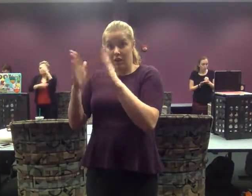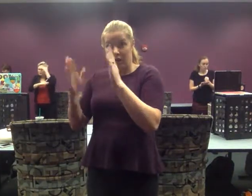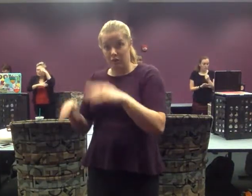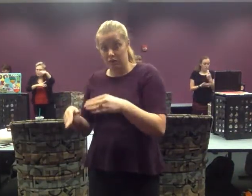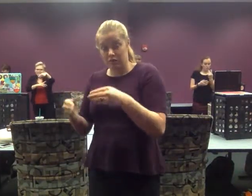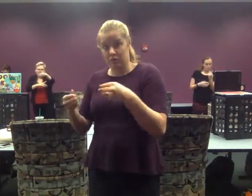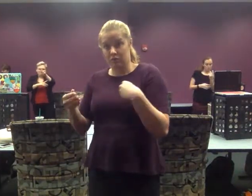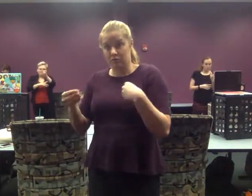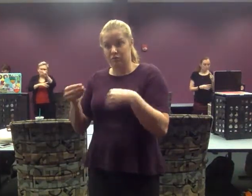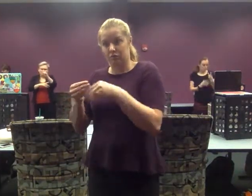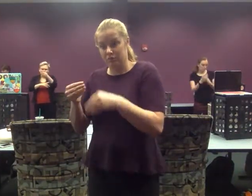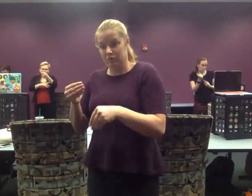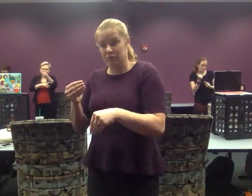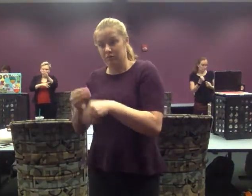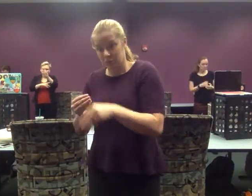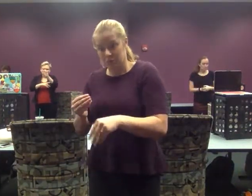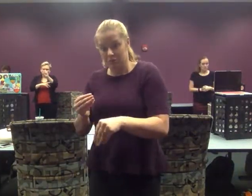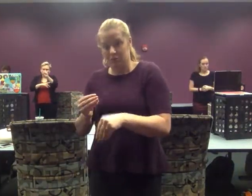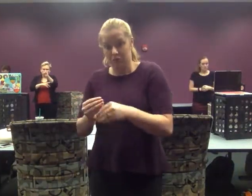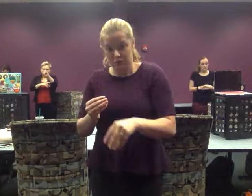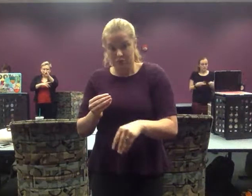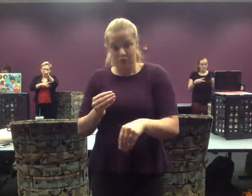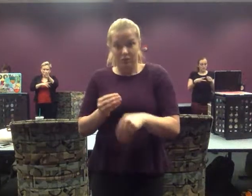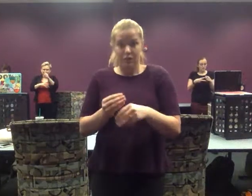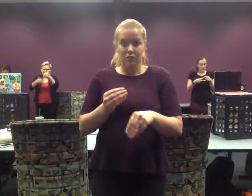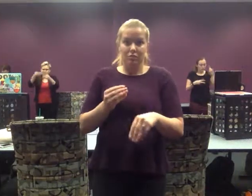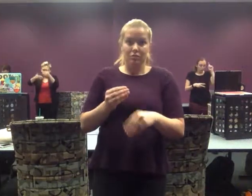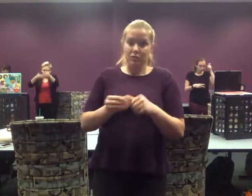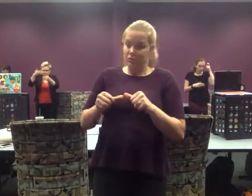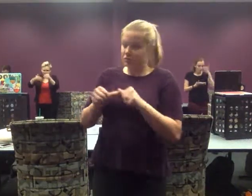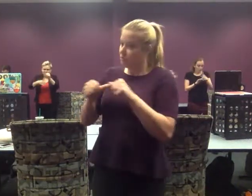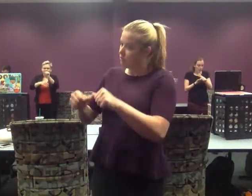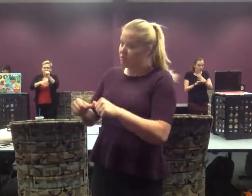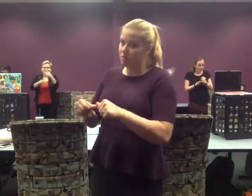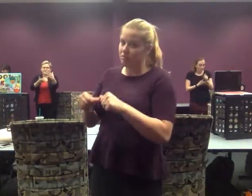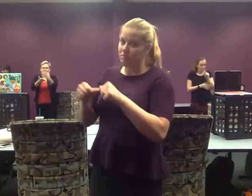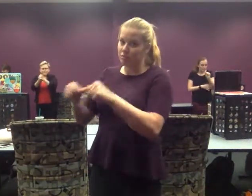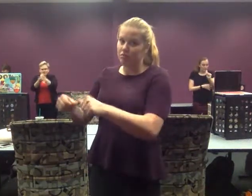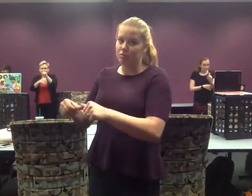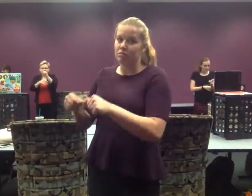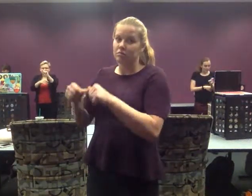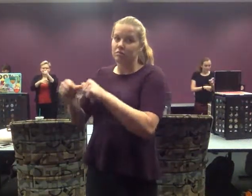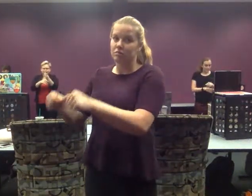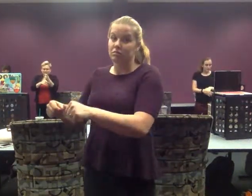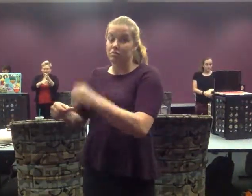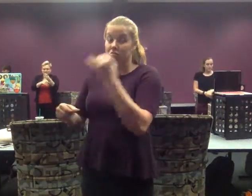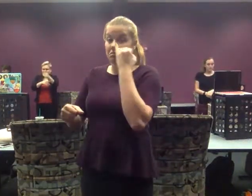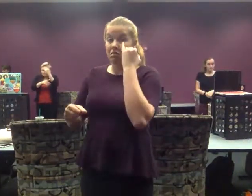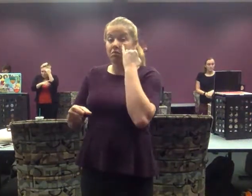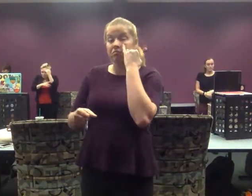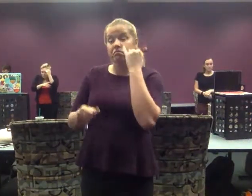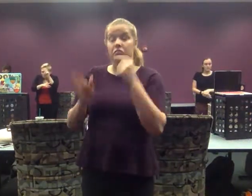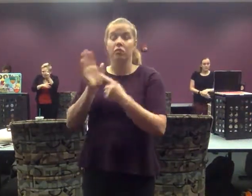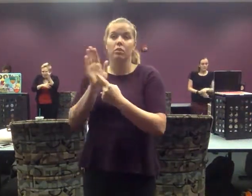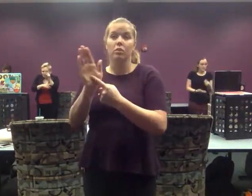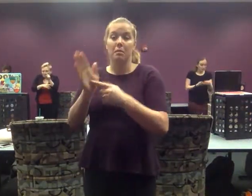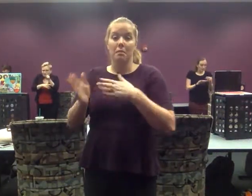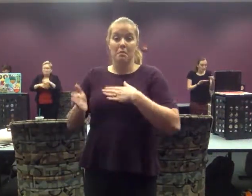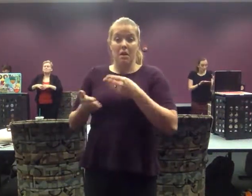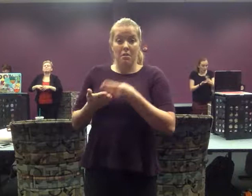that you increase the amount of tax as the income increases. In a way, you might